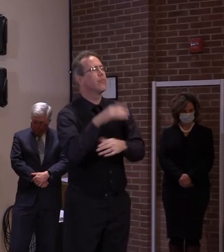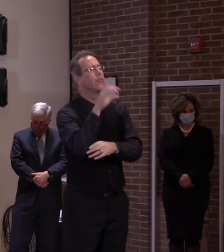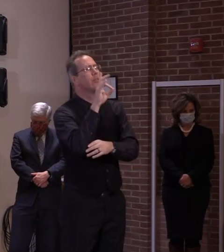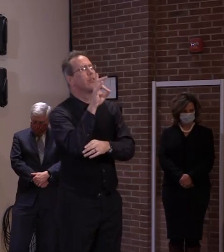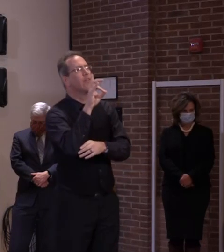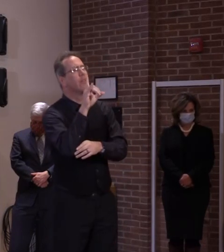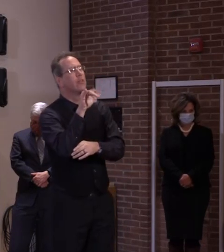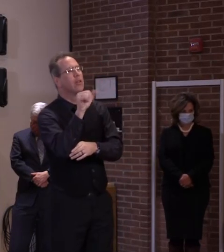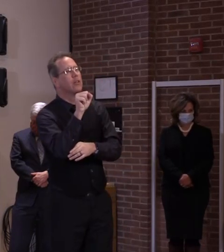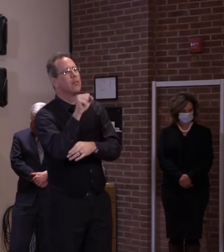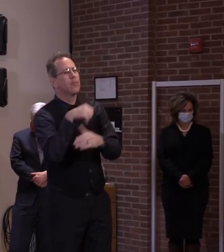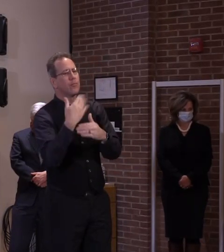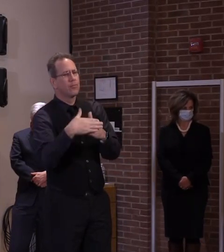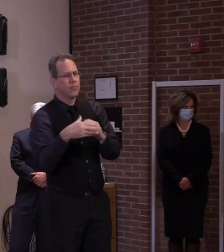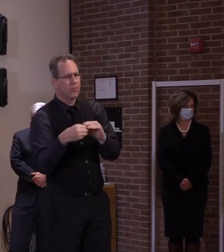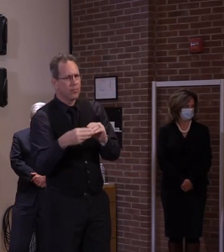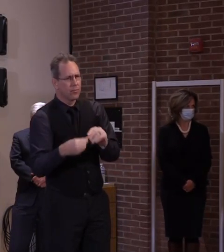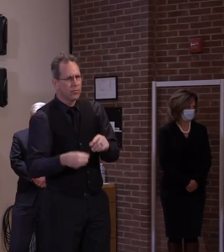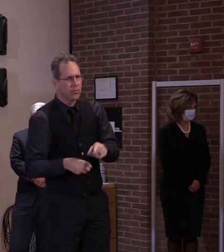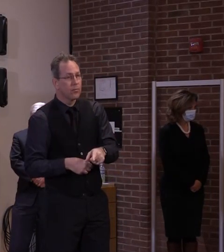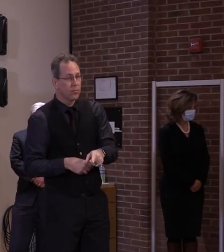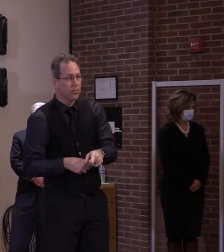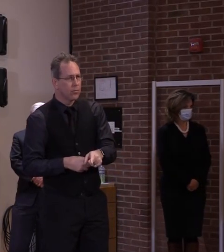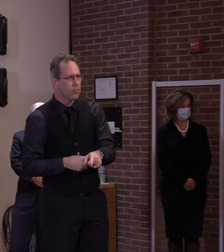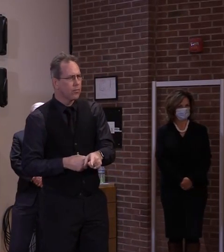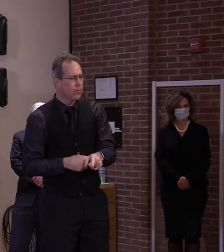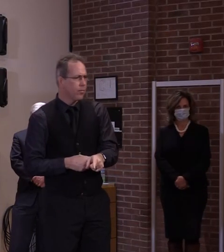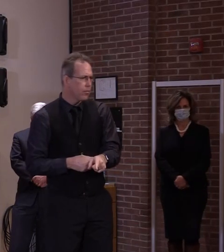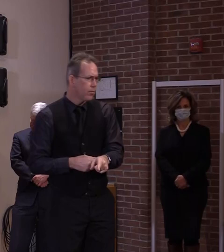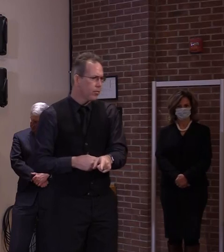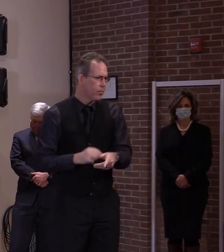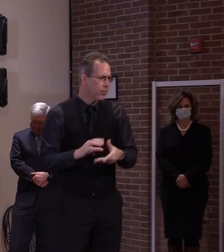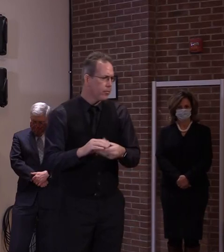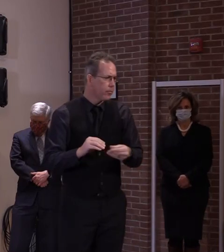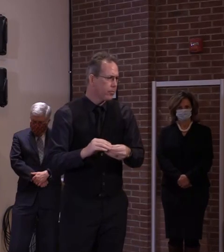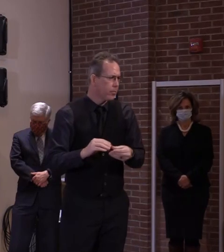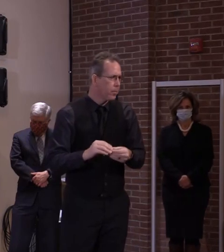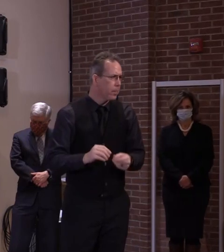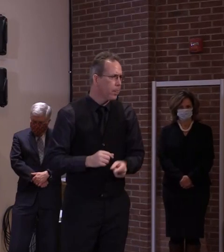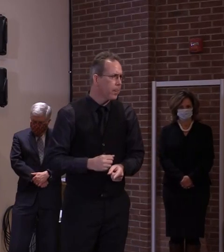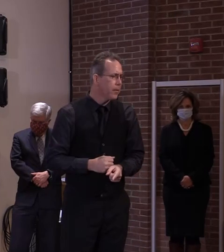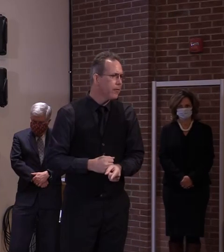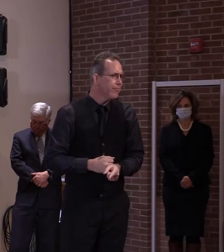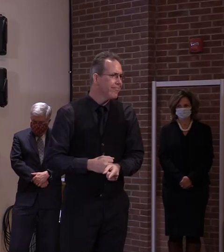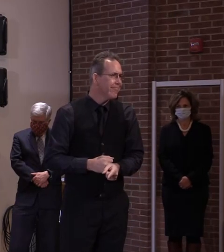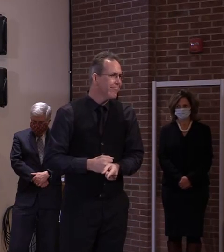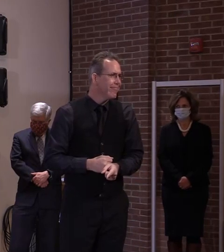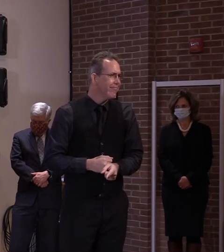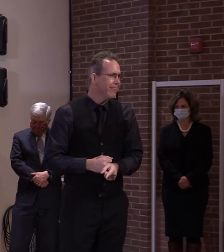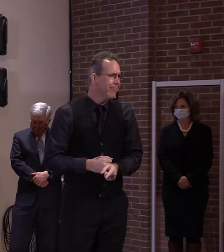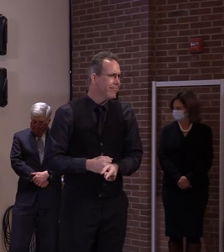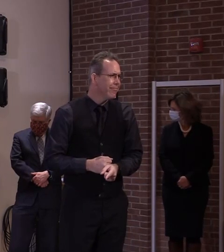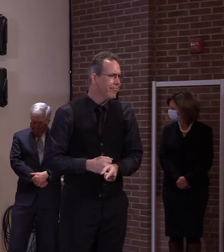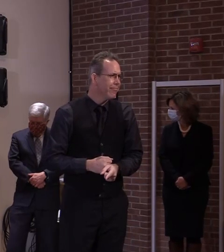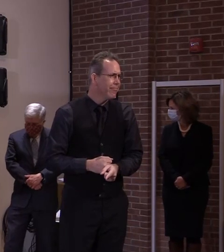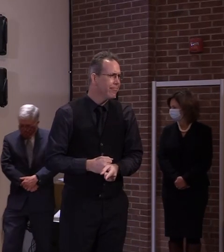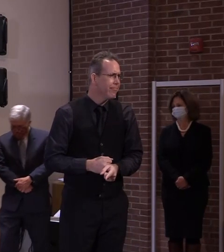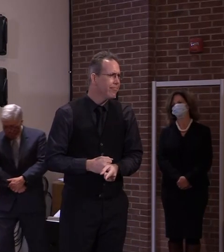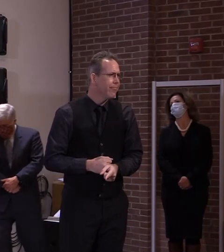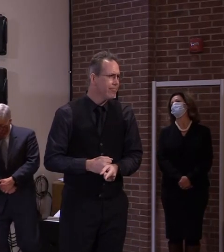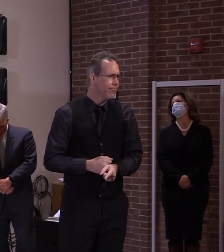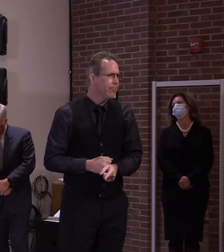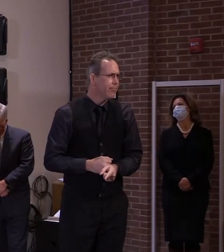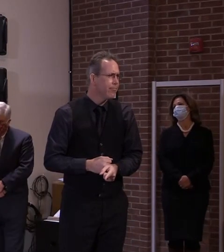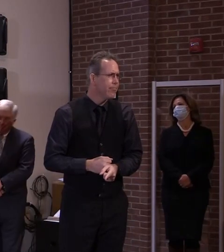Colin Flanders, 7 days. These holiday testing sites on December 23rd and 30th, How many tests have we set aside for